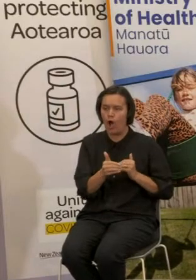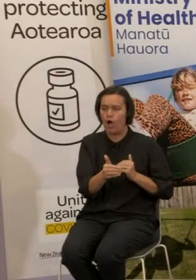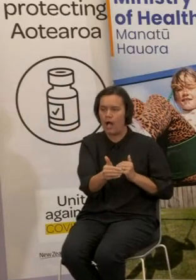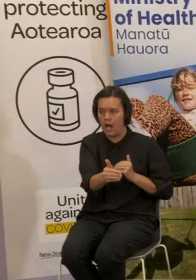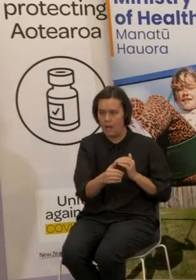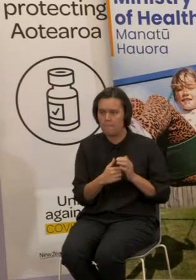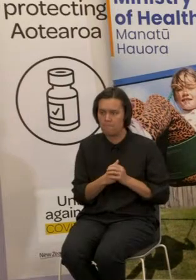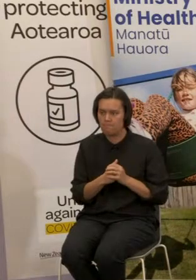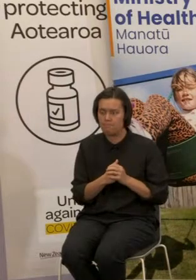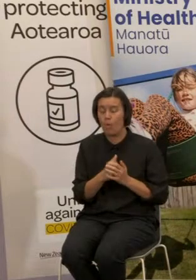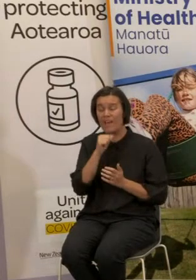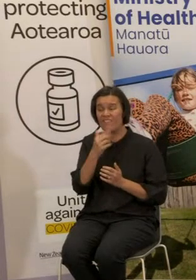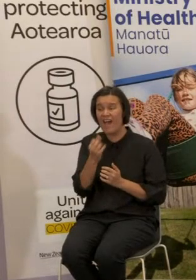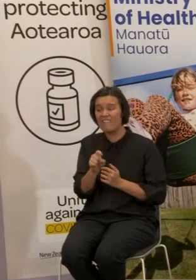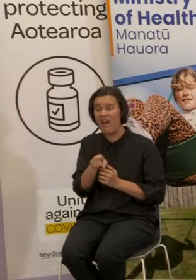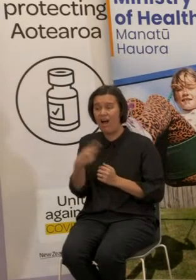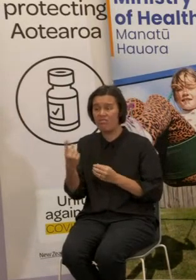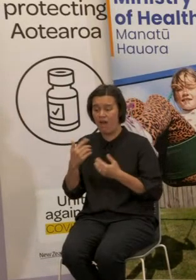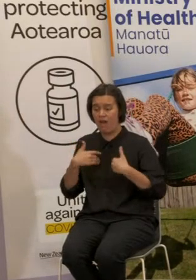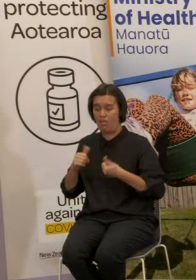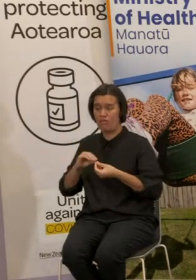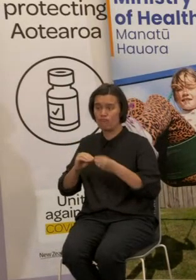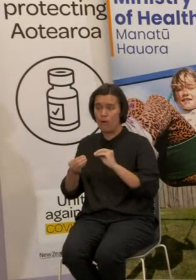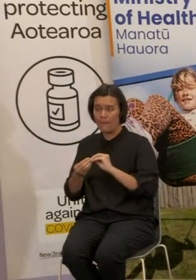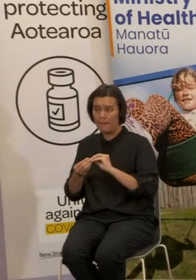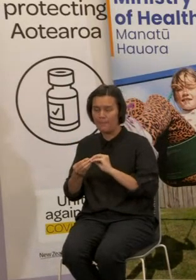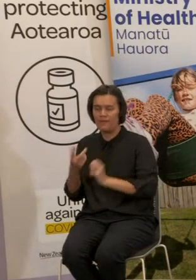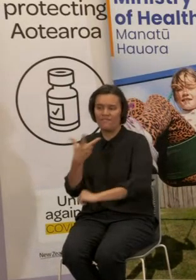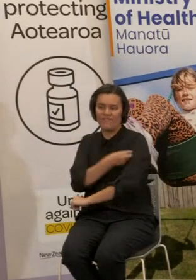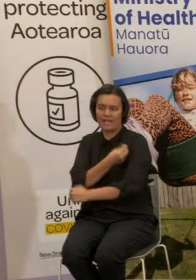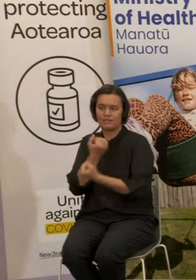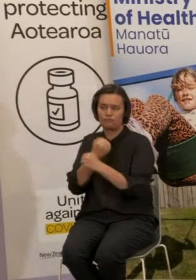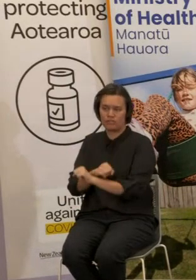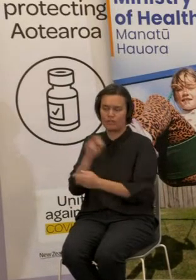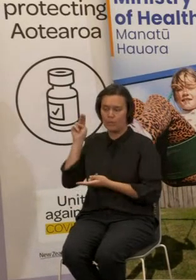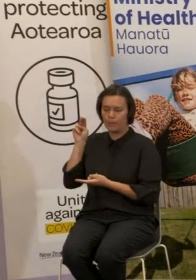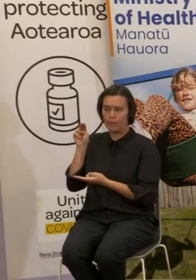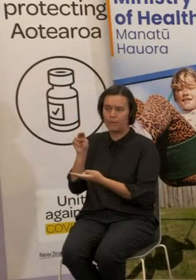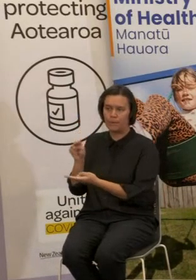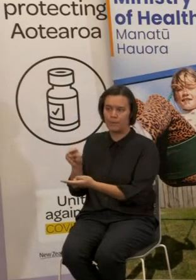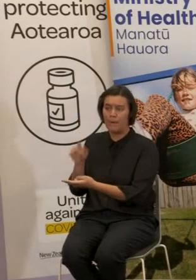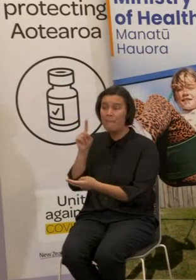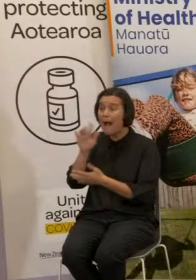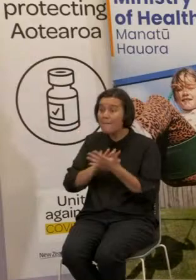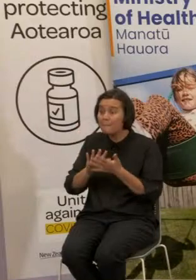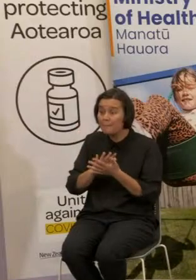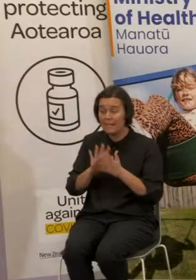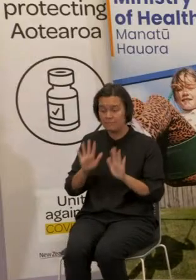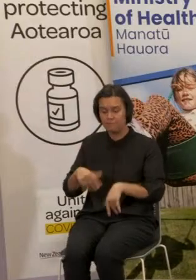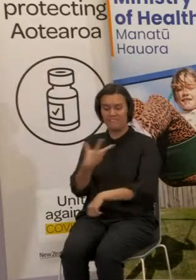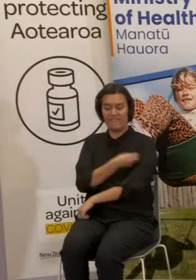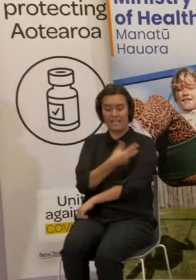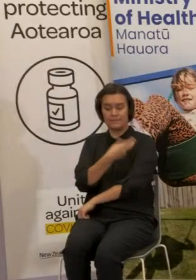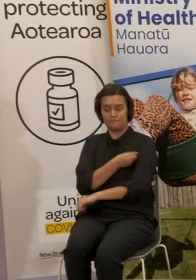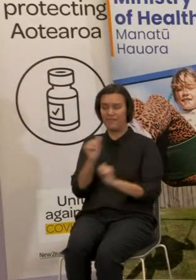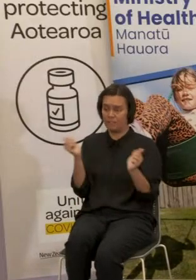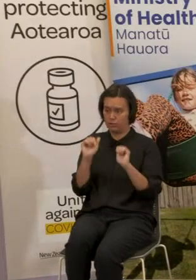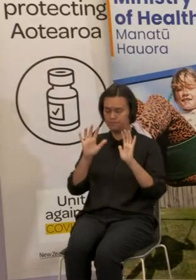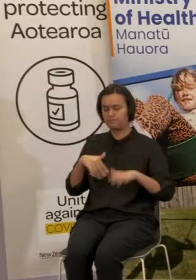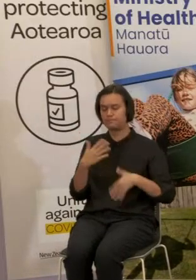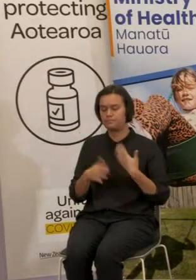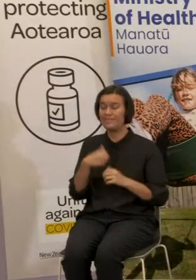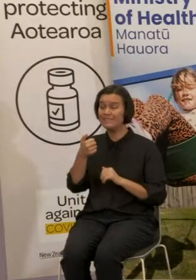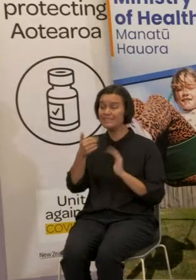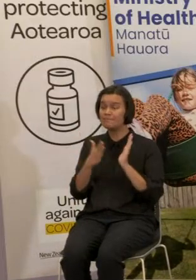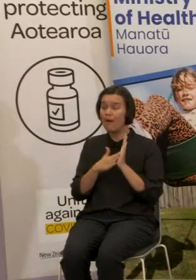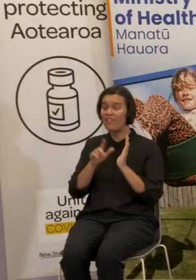medical problems. So it's not like you suddenly stop becoming protected at 6 months. It's not like that at all. It's just your immunity starts to